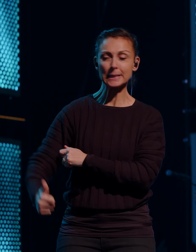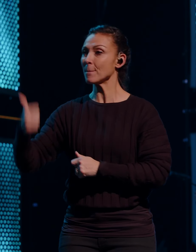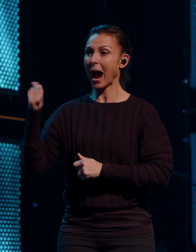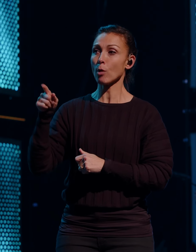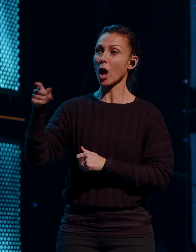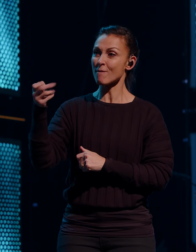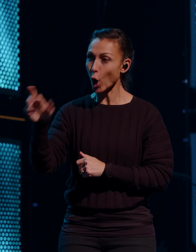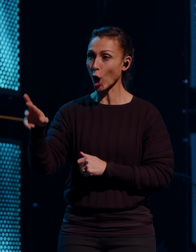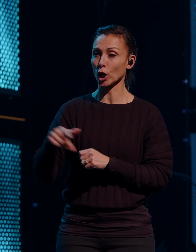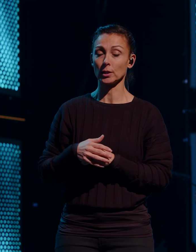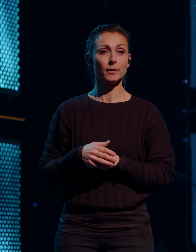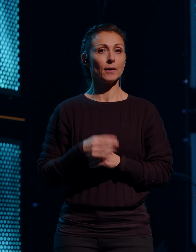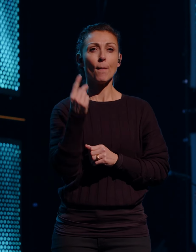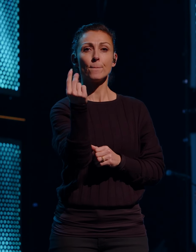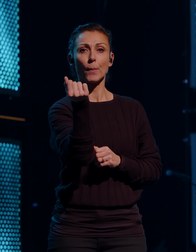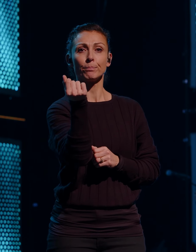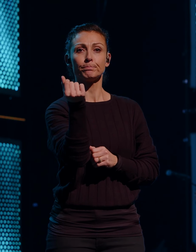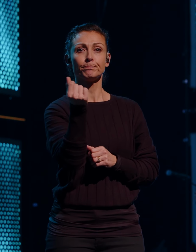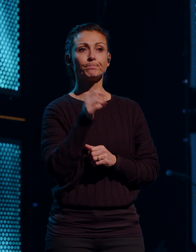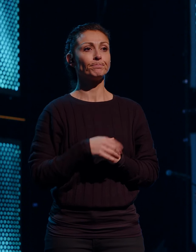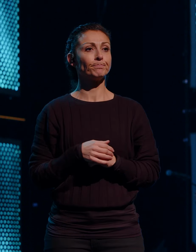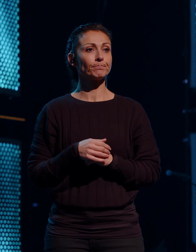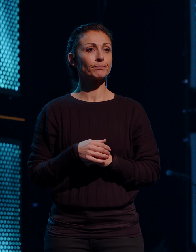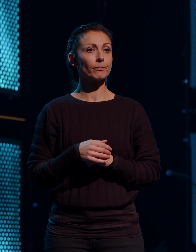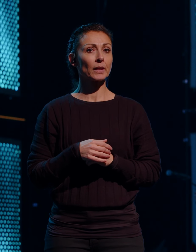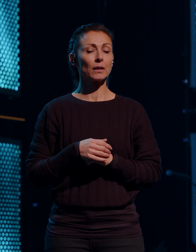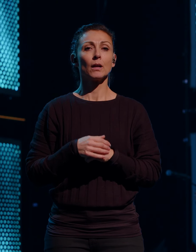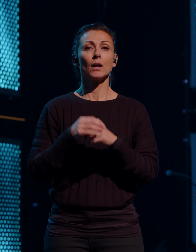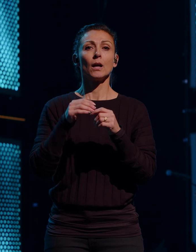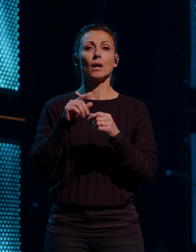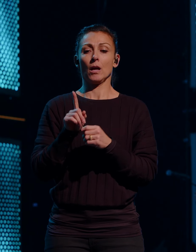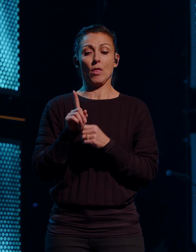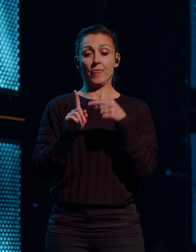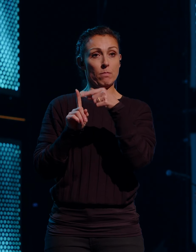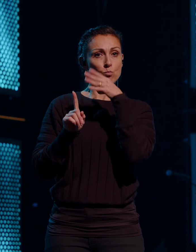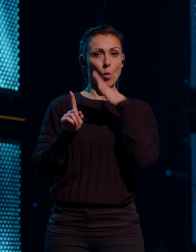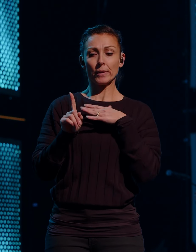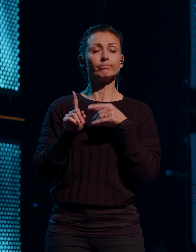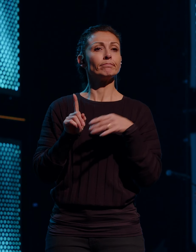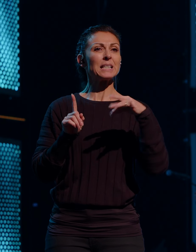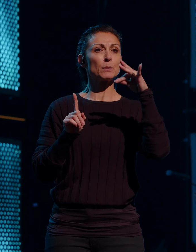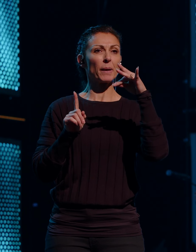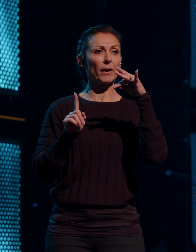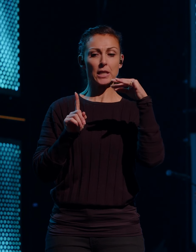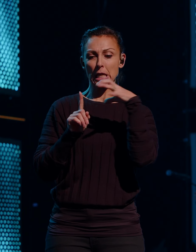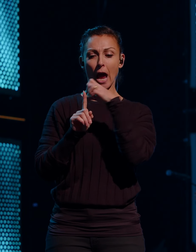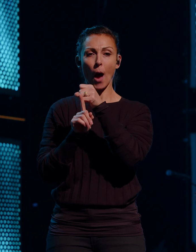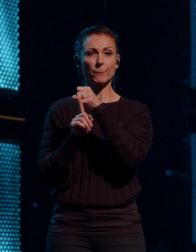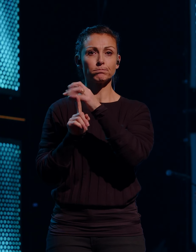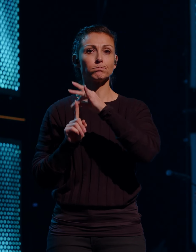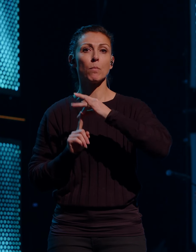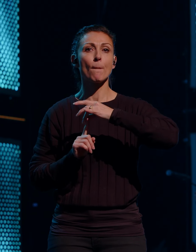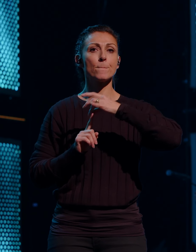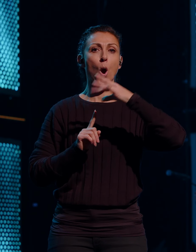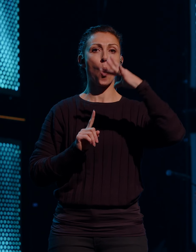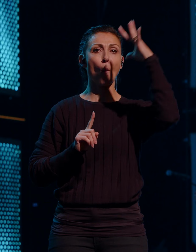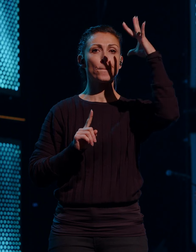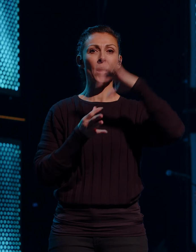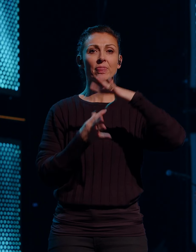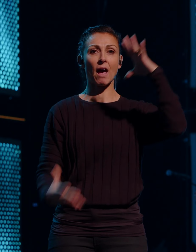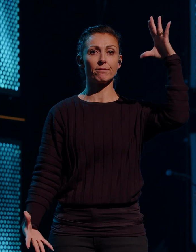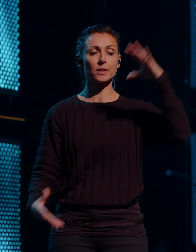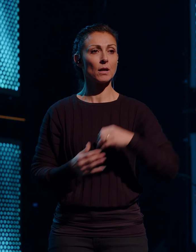came out that very hour. I think it's a very fascinating story. Fascinating story because after they share the gospel